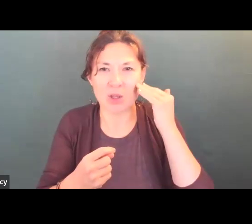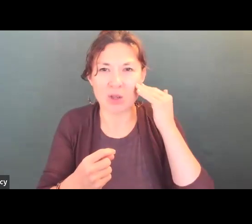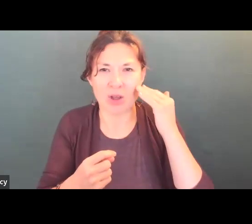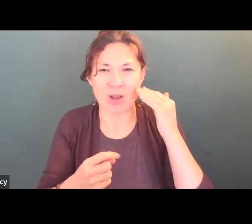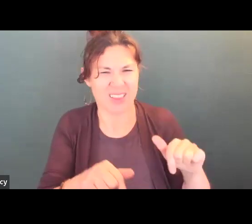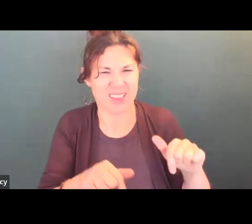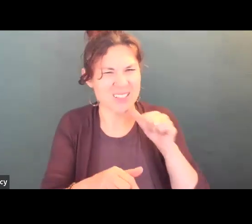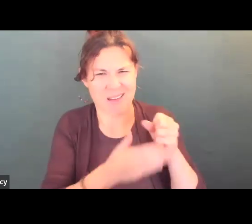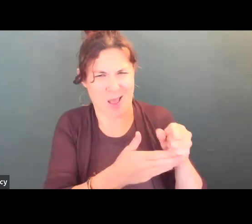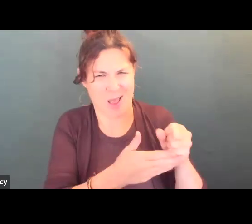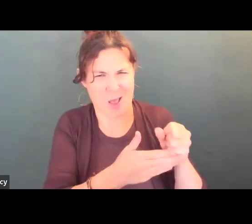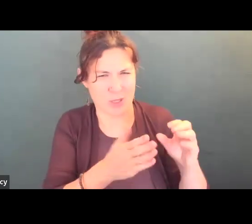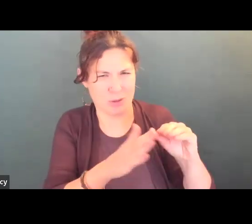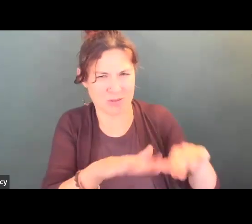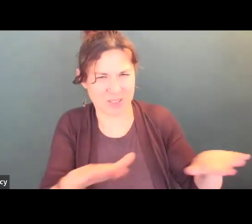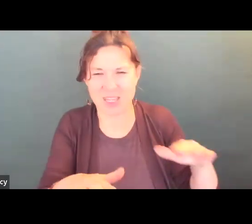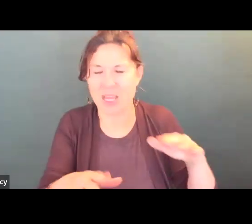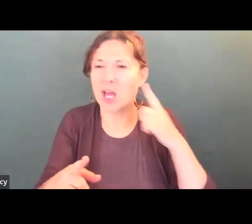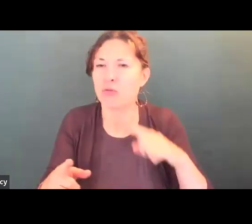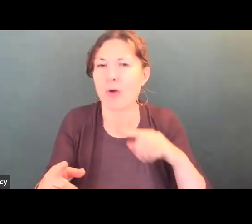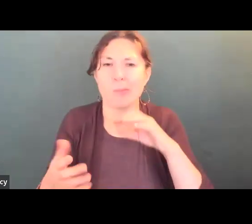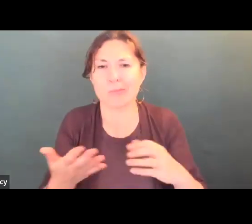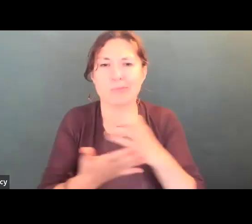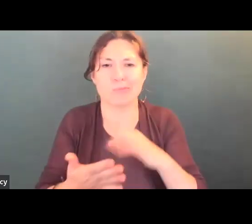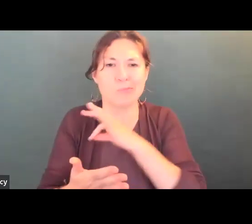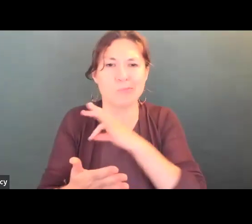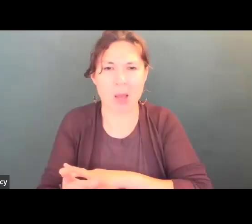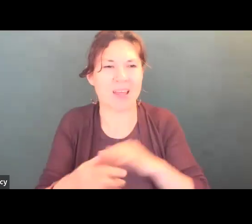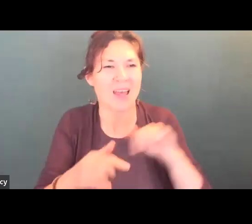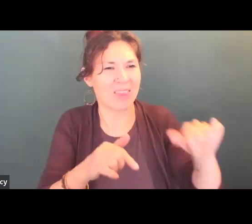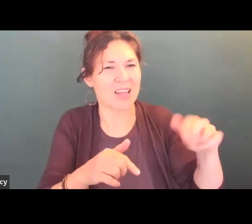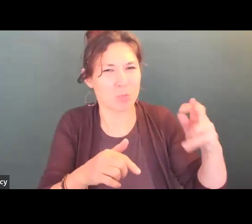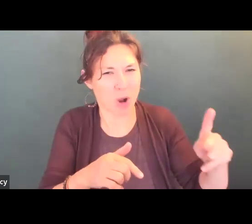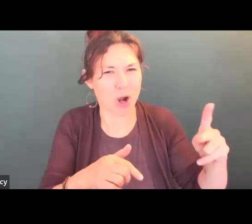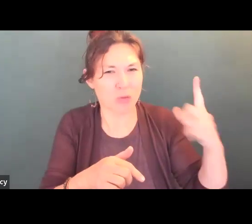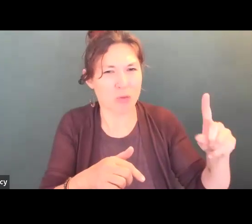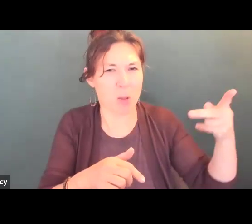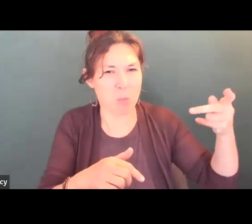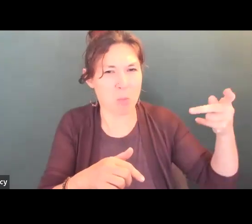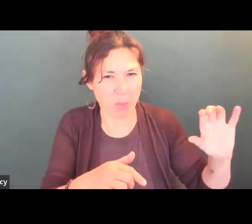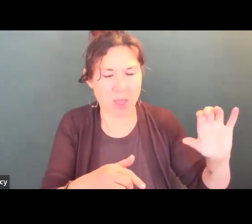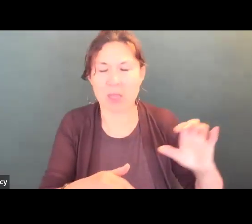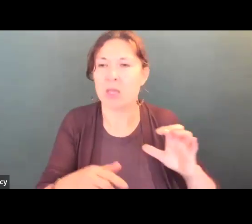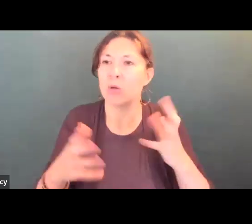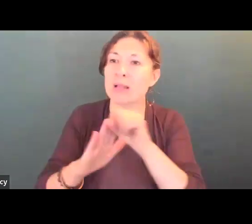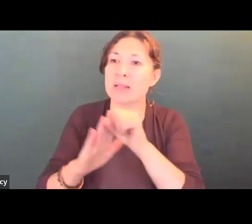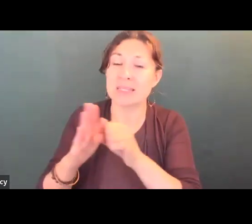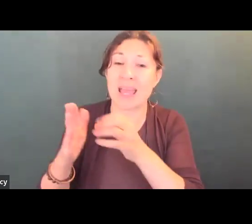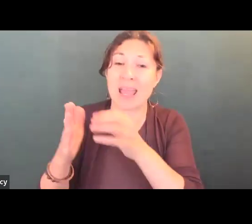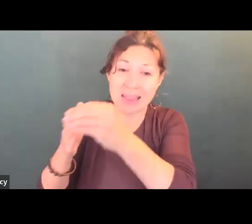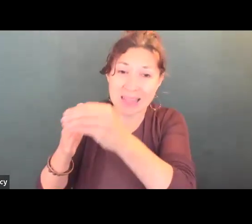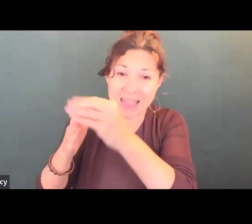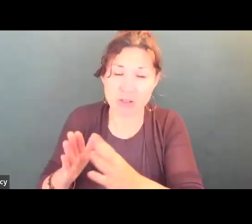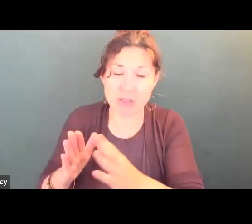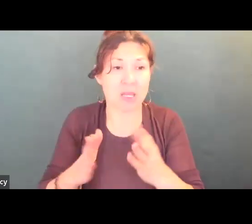park is not meant for profit, it is meant for the public. We need our state leaders and you to step up and protect this public